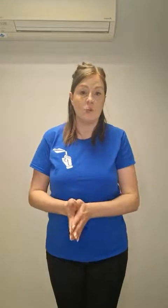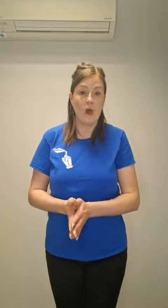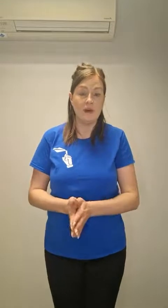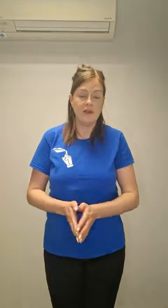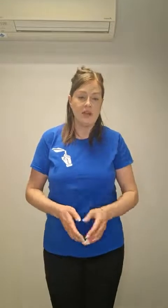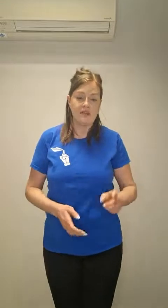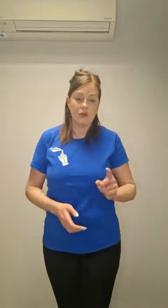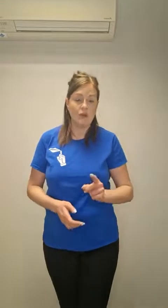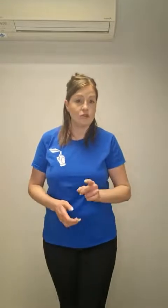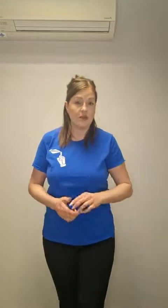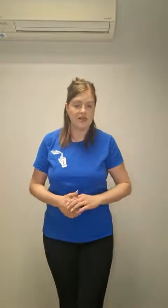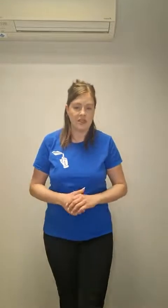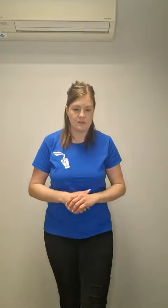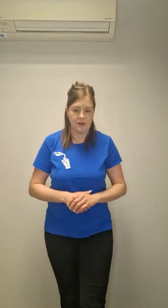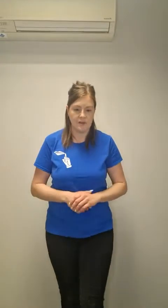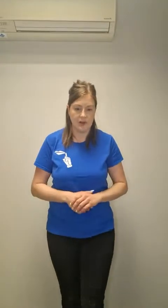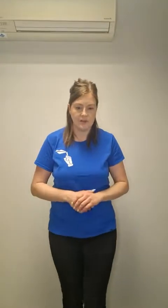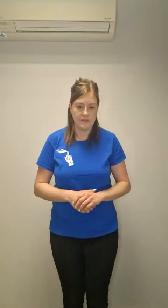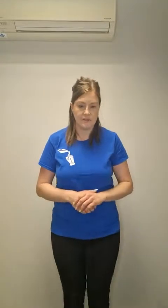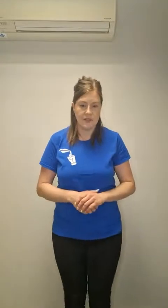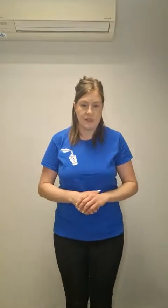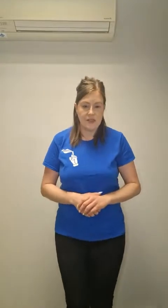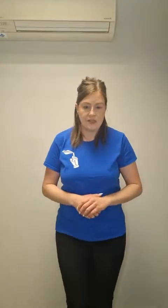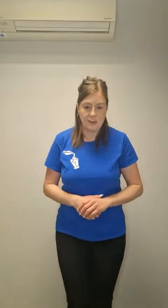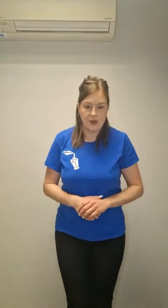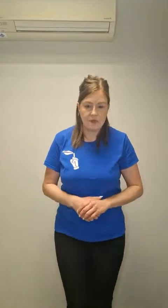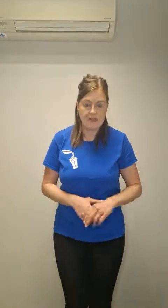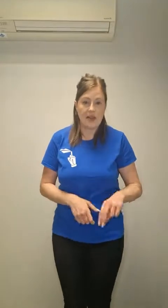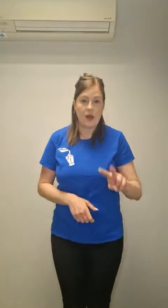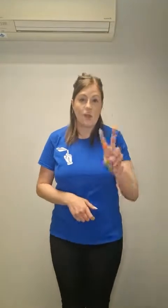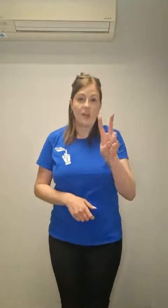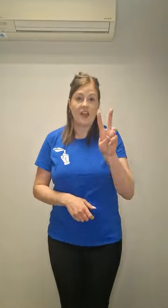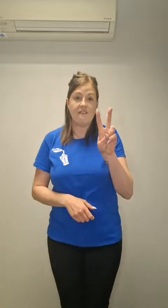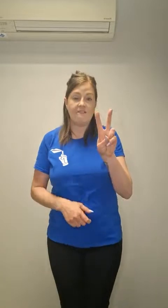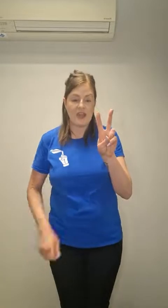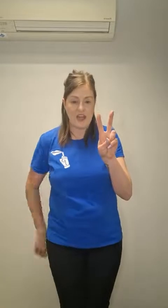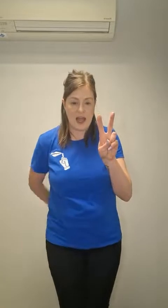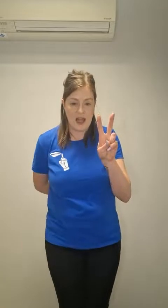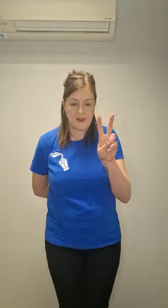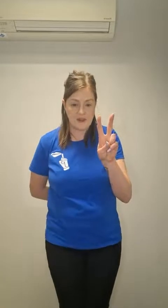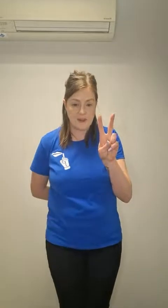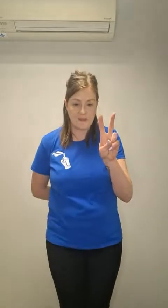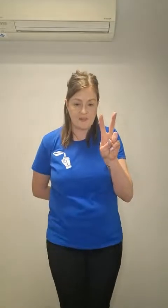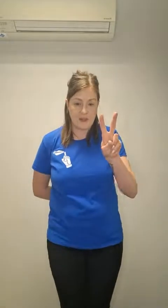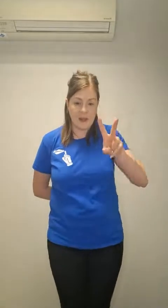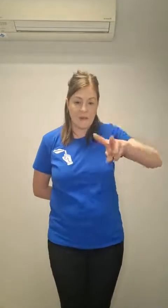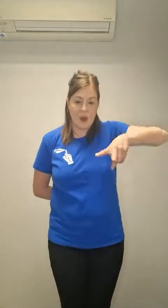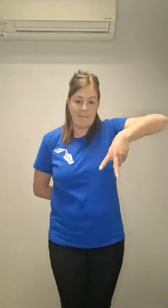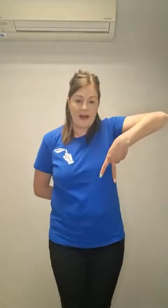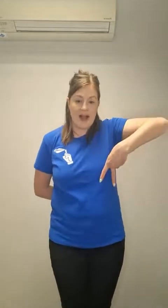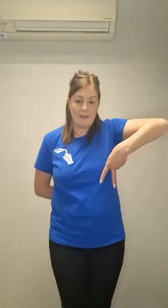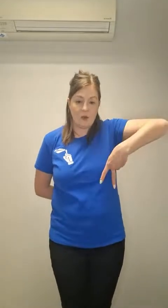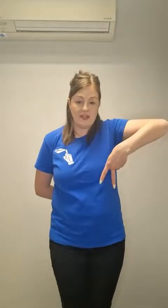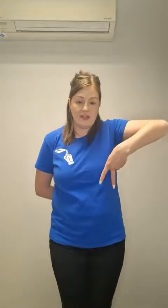one. So horse riding is one of those. So we will take our working V hand, palm back pointing